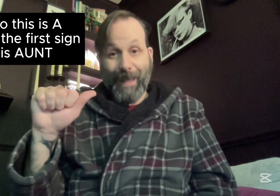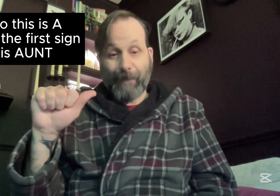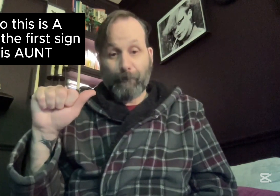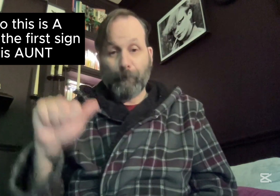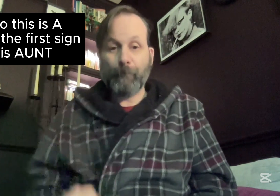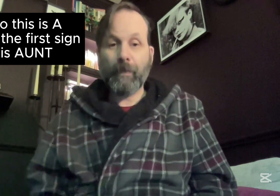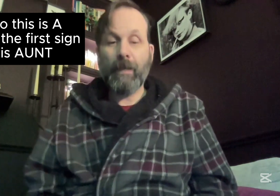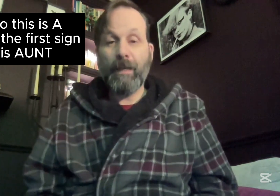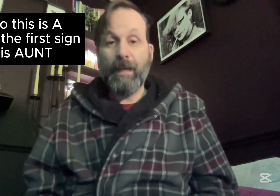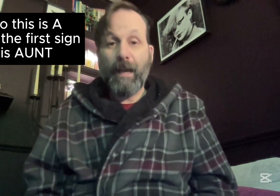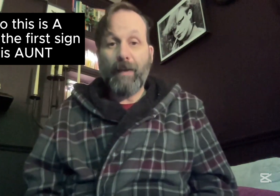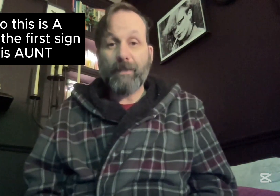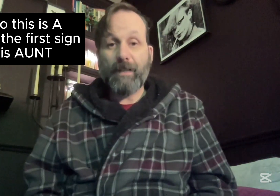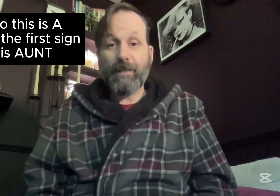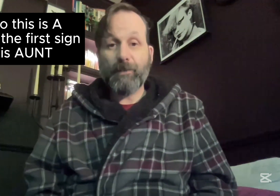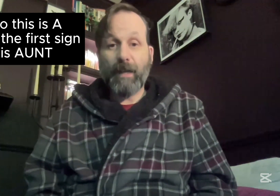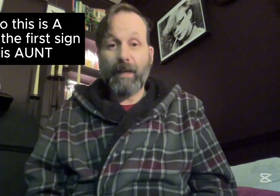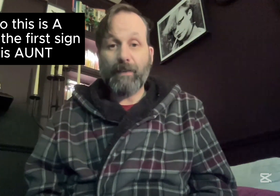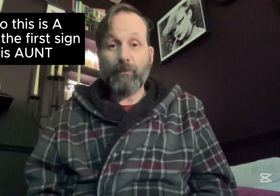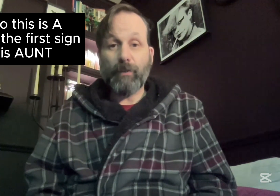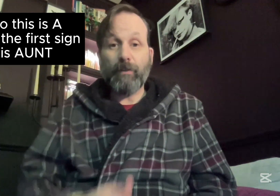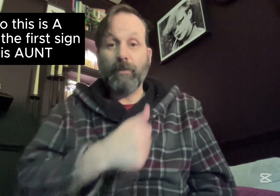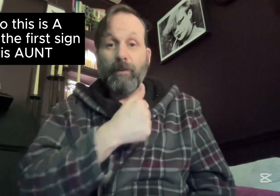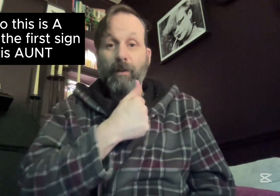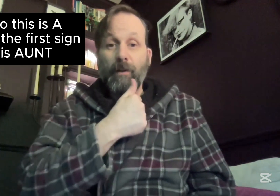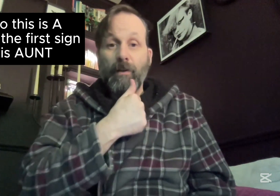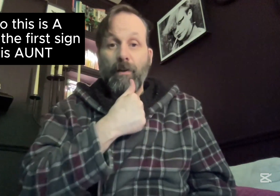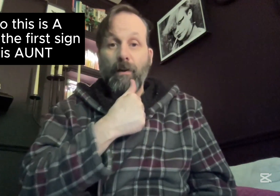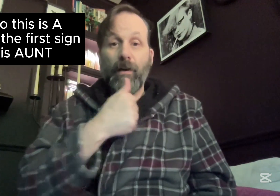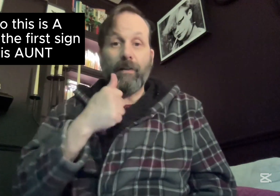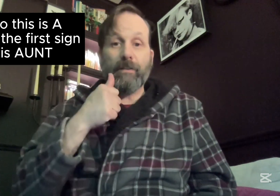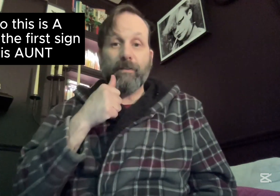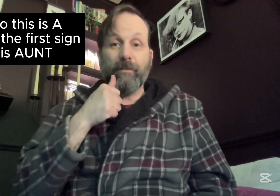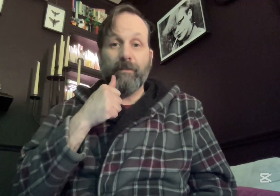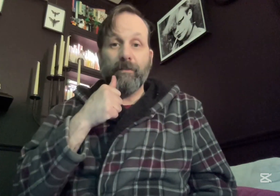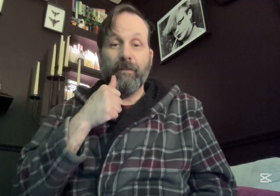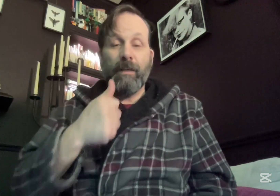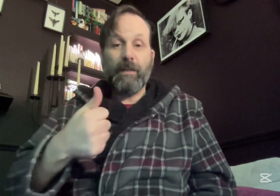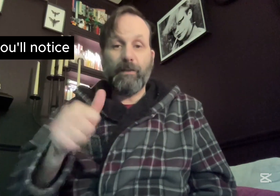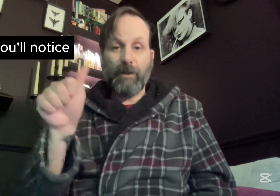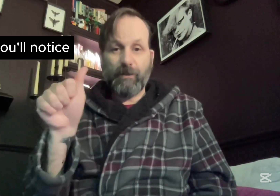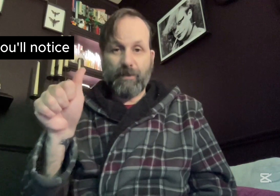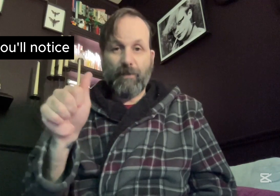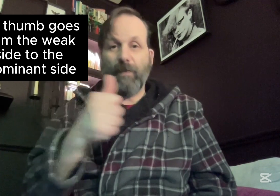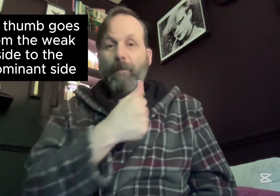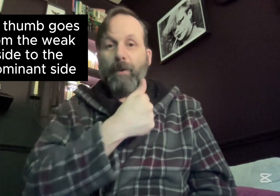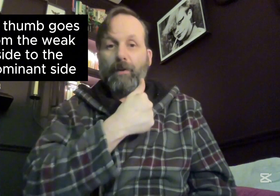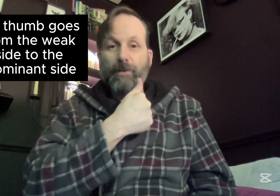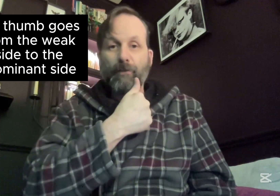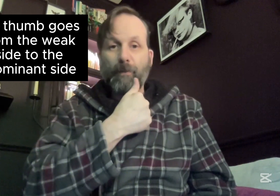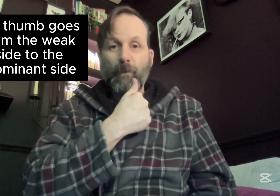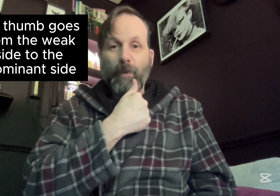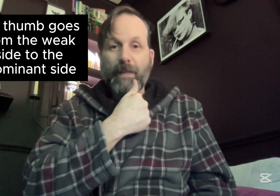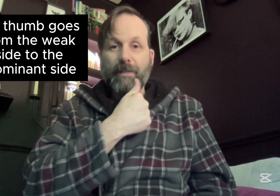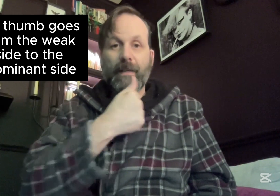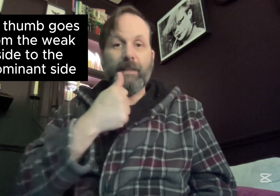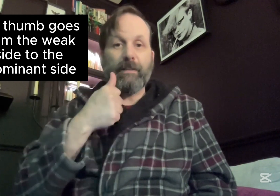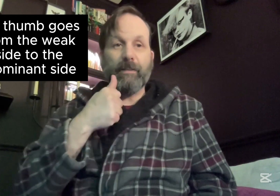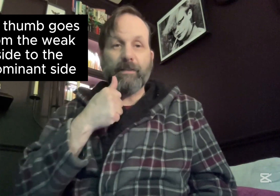A. And the signs we had were aunt. You'll notice the thumb goes from the weak side to